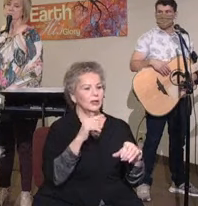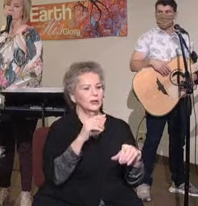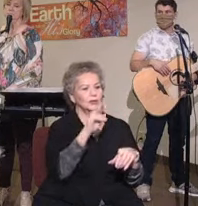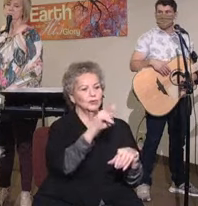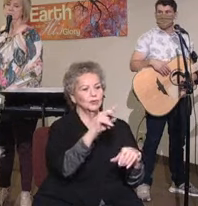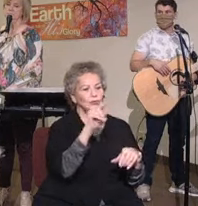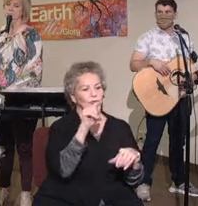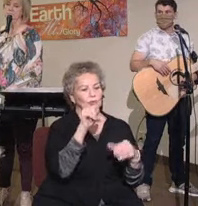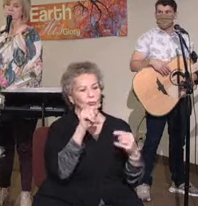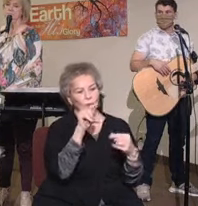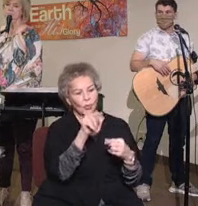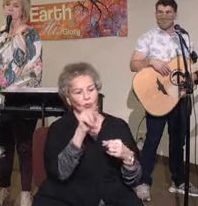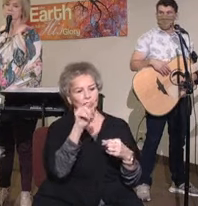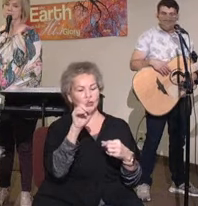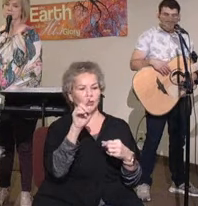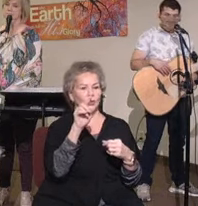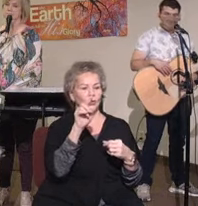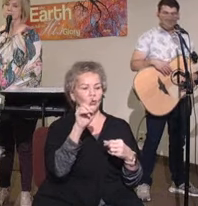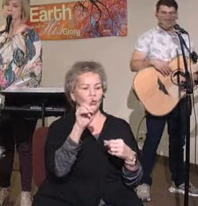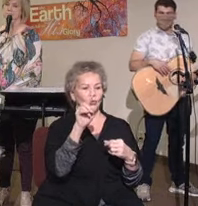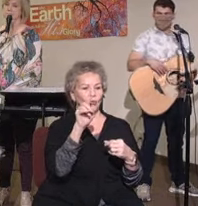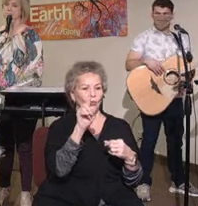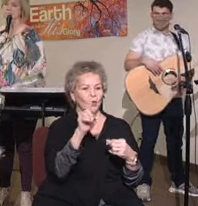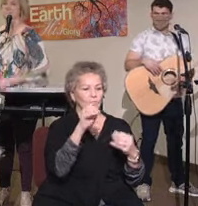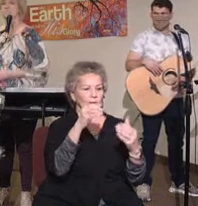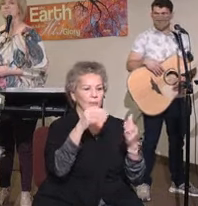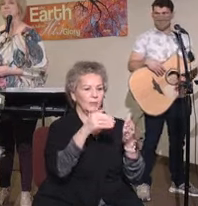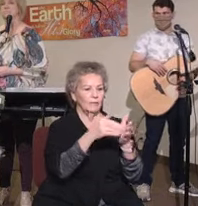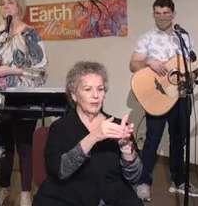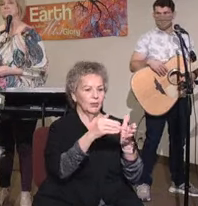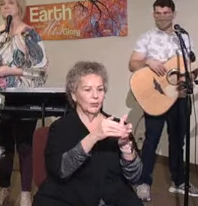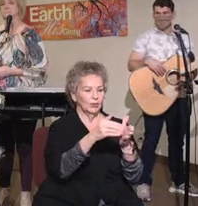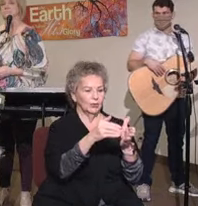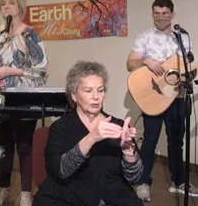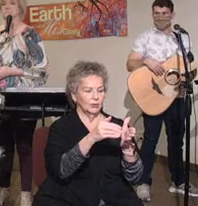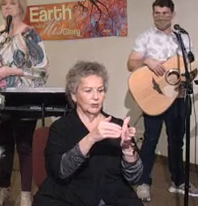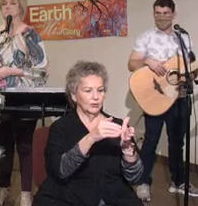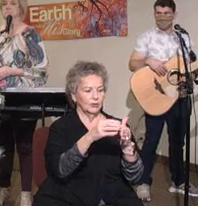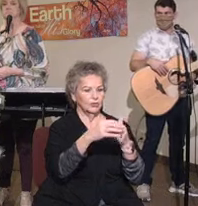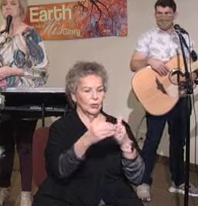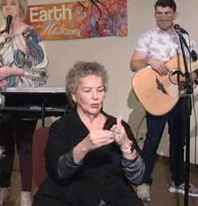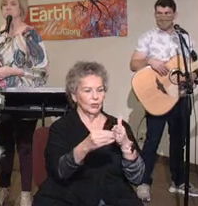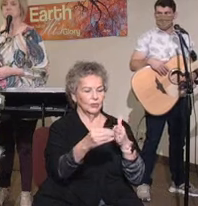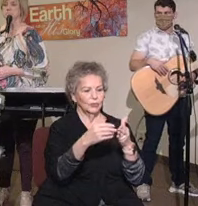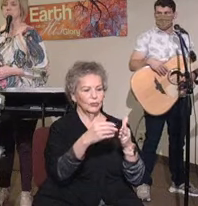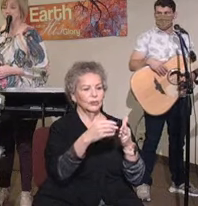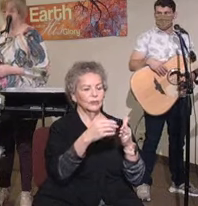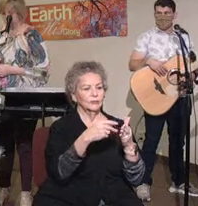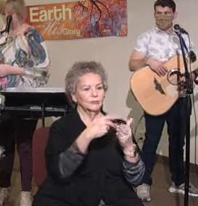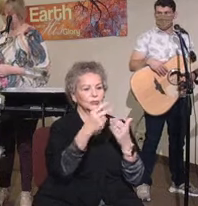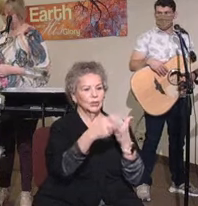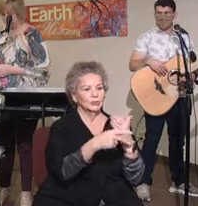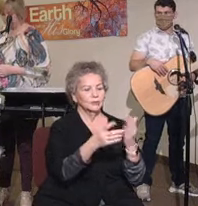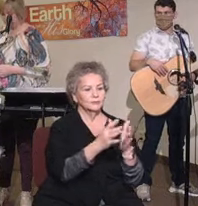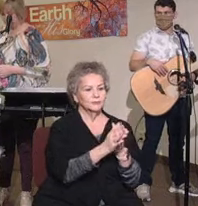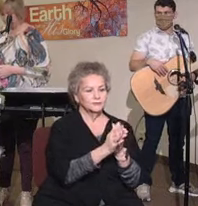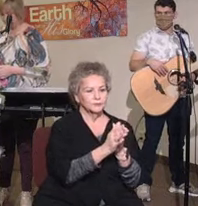before we even broke ground, we were already over 10%. Why? The architect